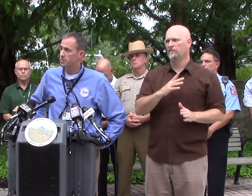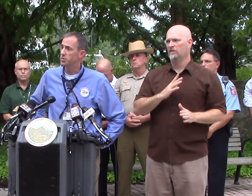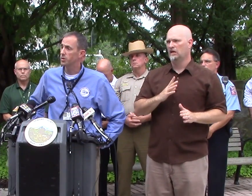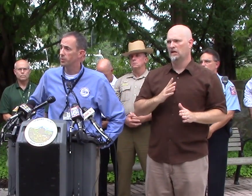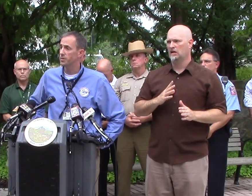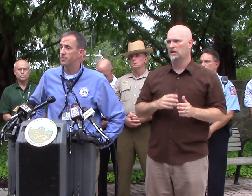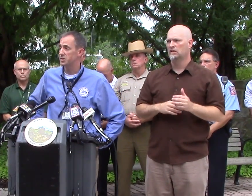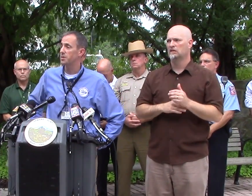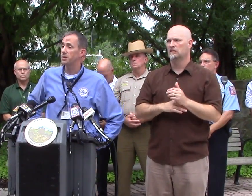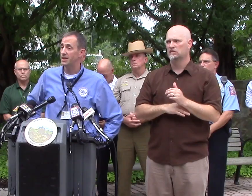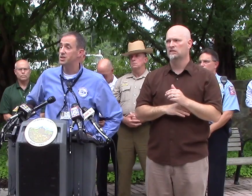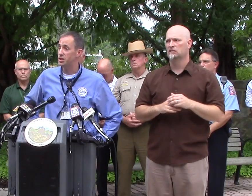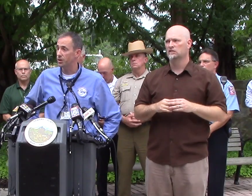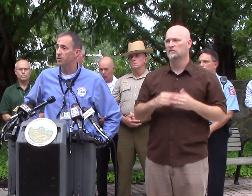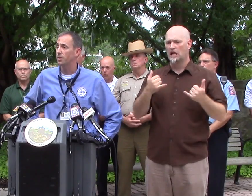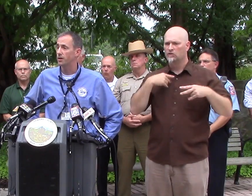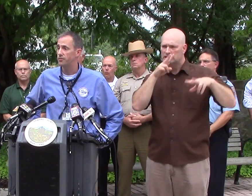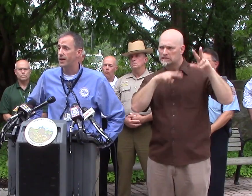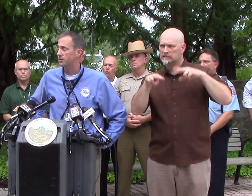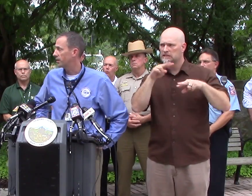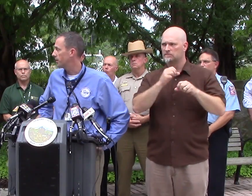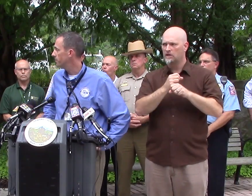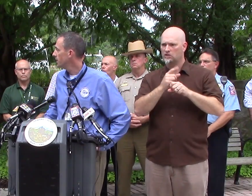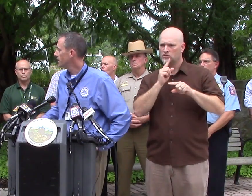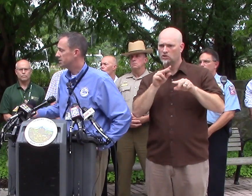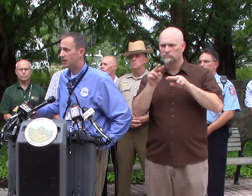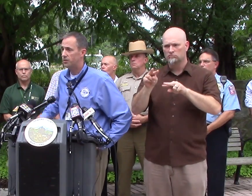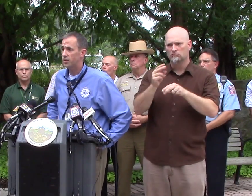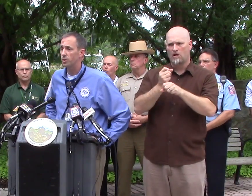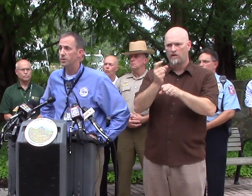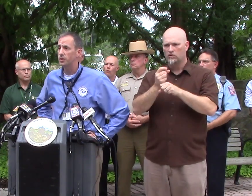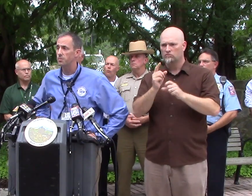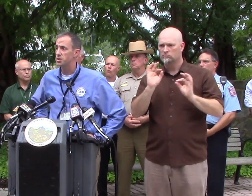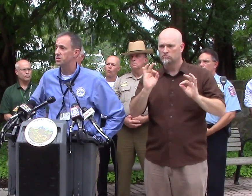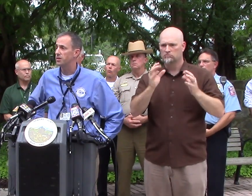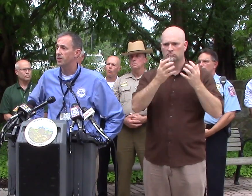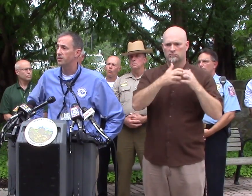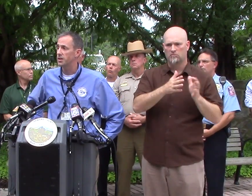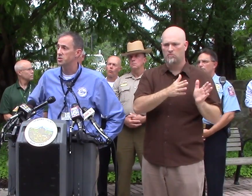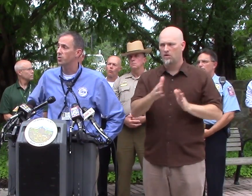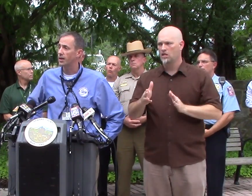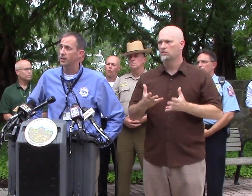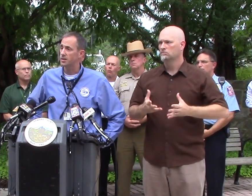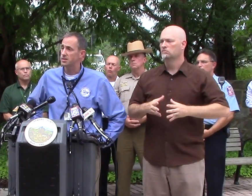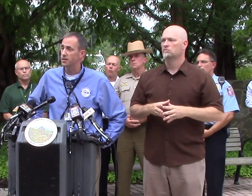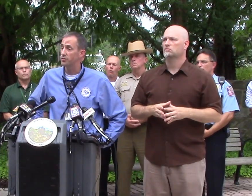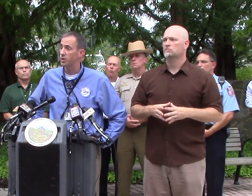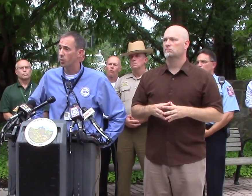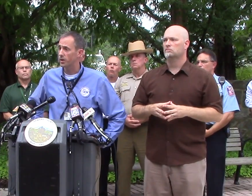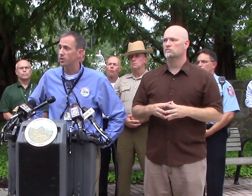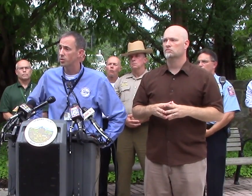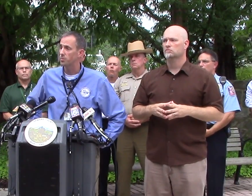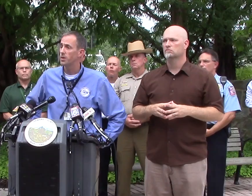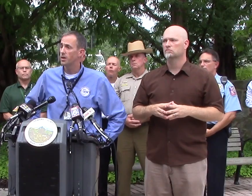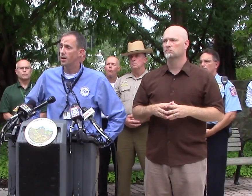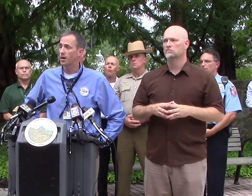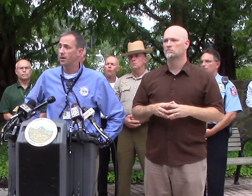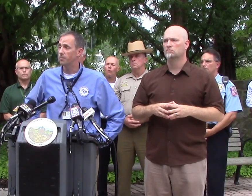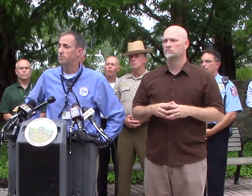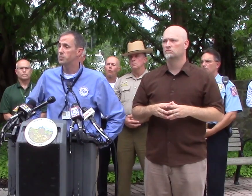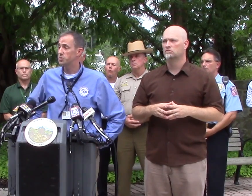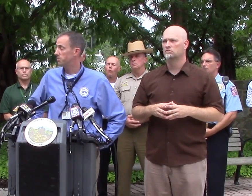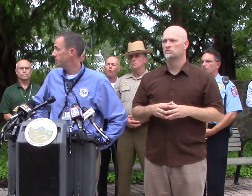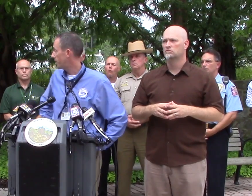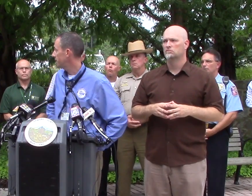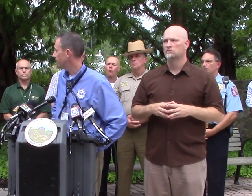Sure, absolutely. We revisit them each year. In fact, Executive Kittleman commissioned the historic Ellicott City Flood Working Group